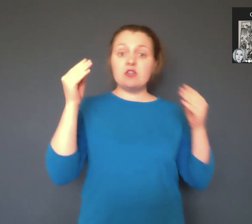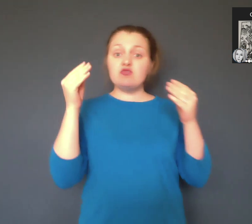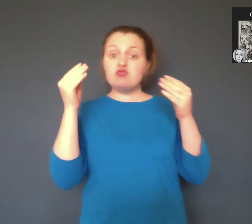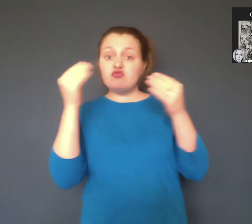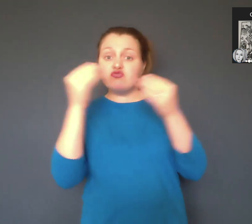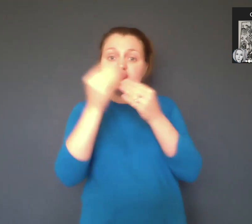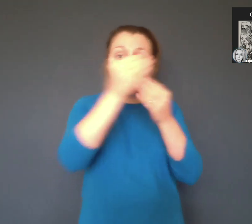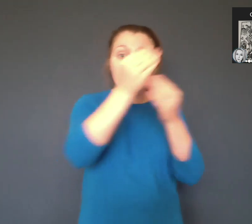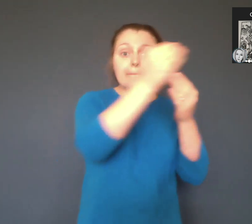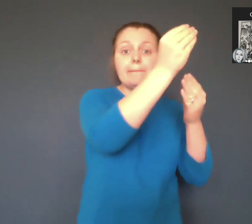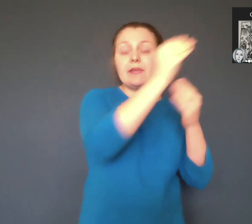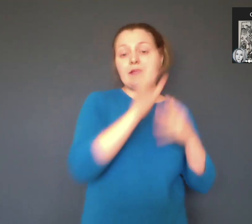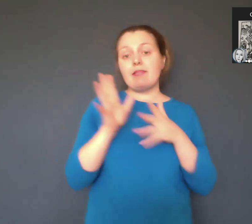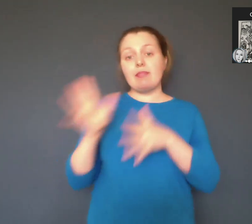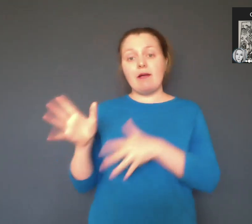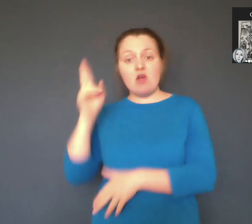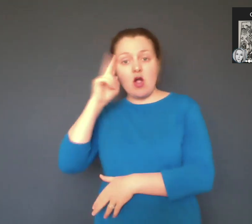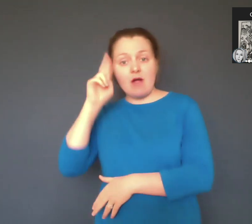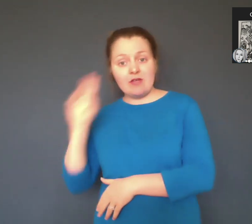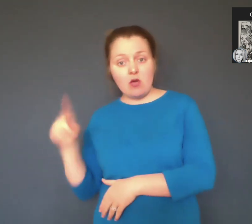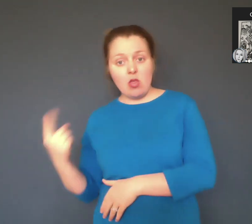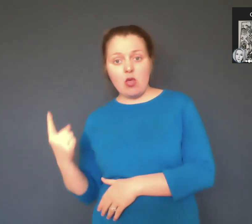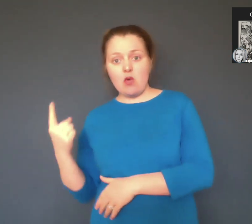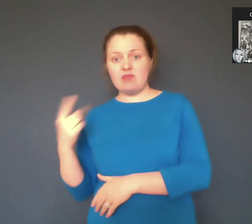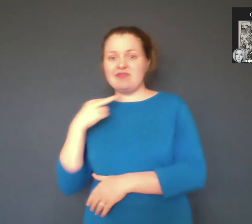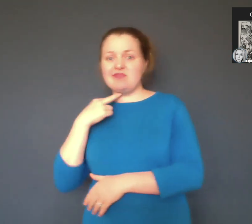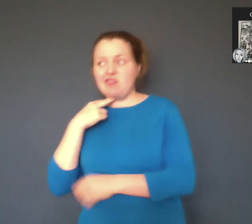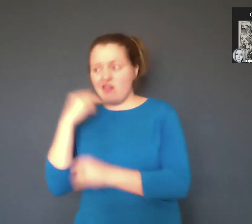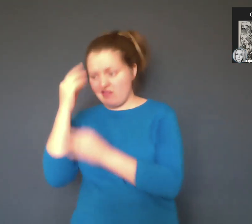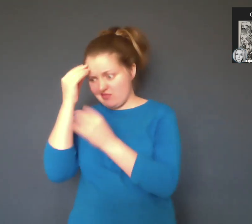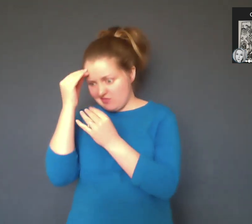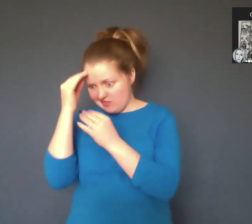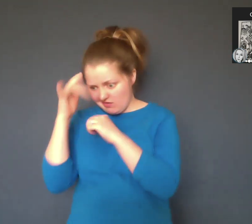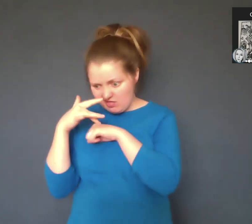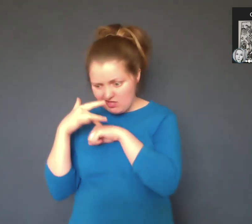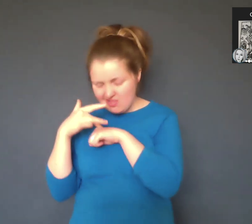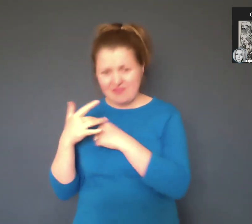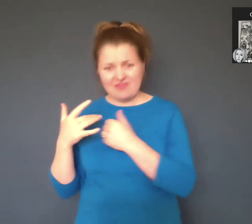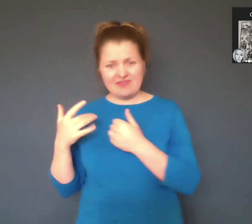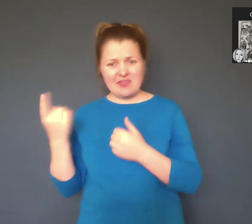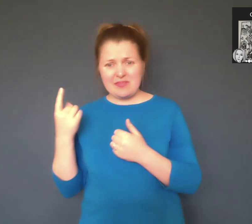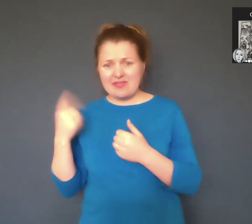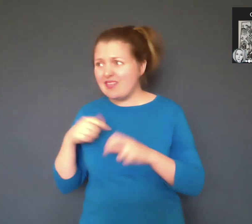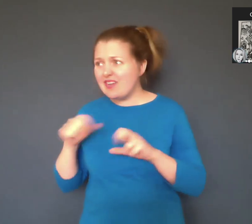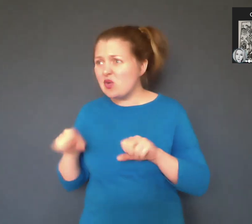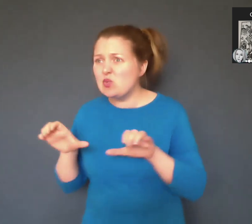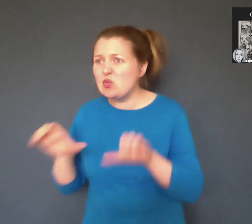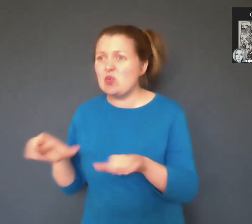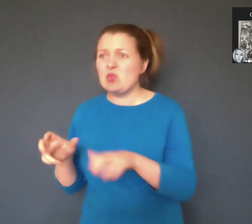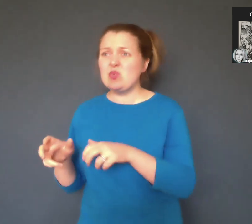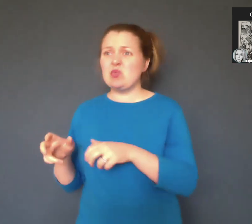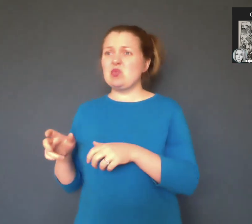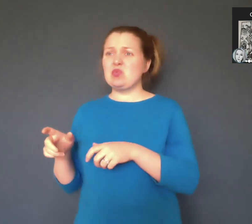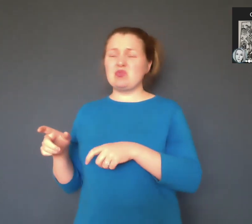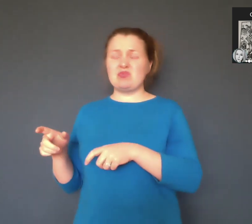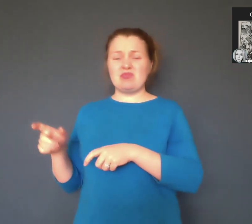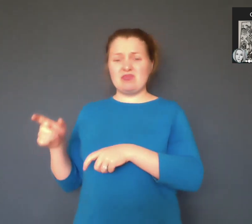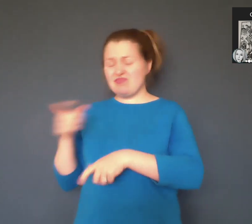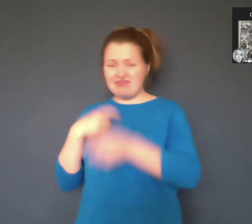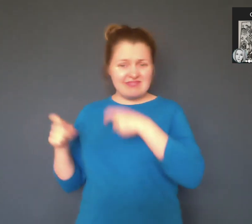back the stolen years and live them here with the people who loved him and whom he loved dearly in return? He was